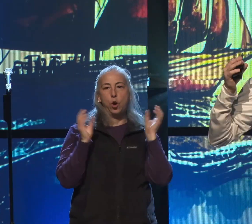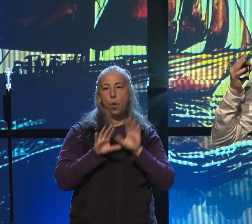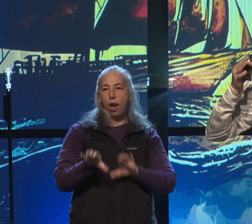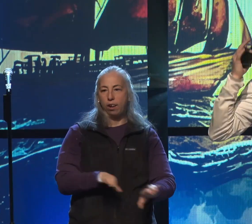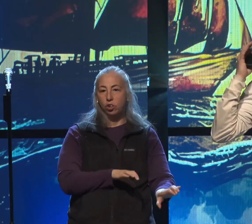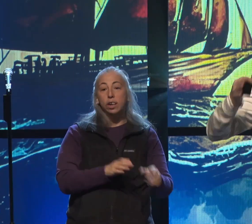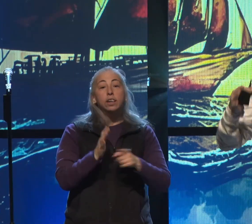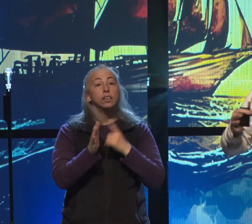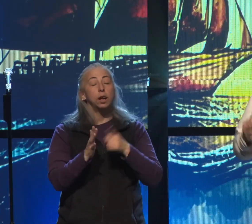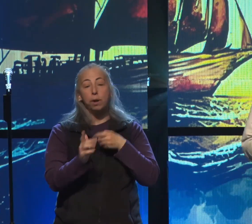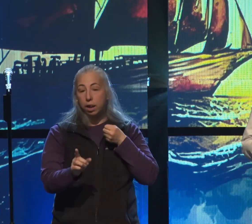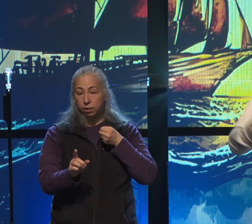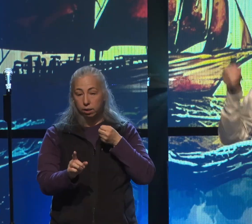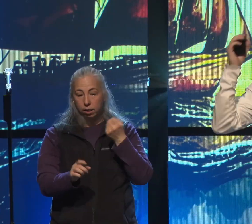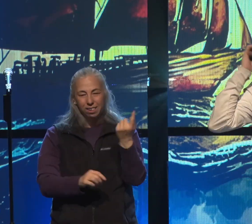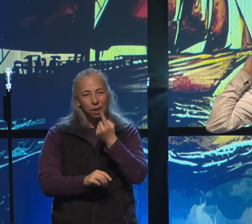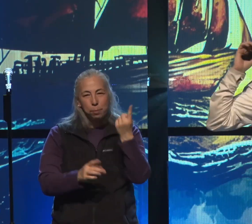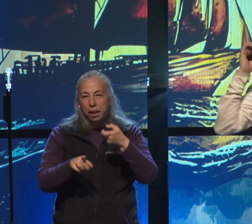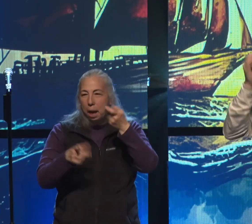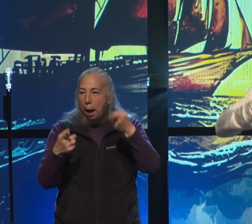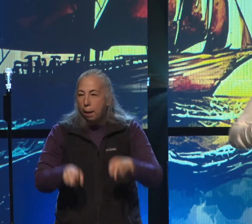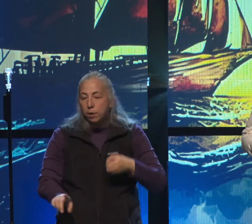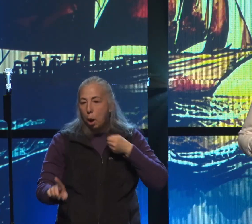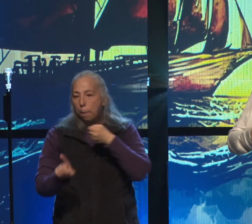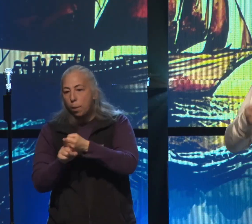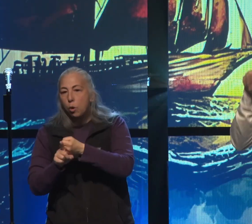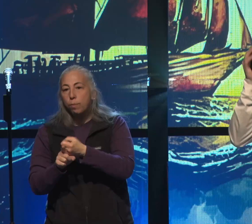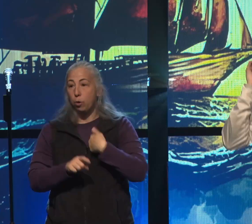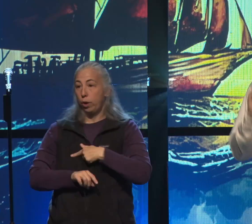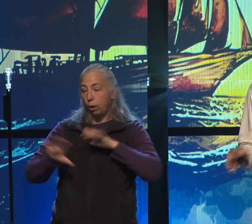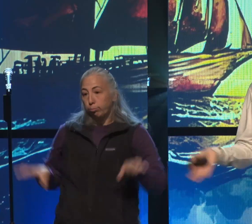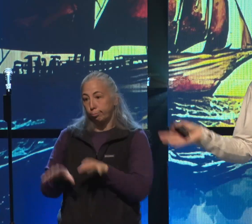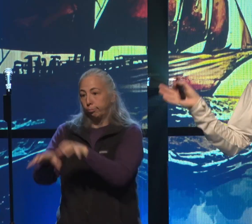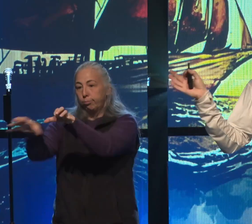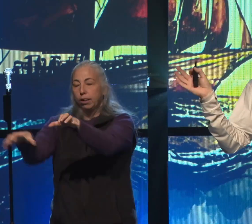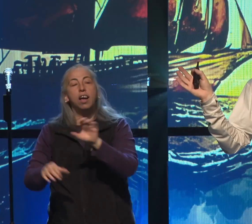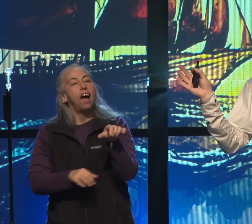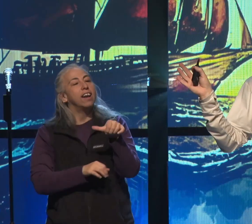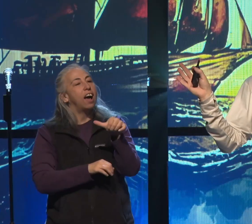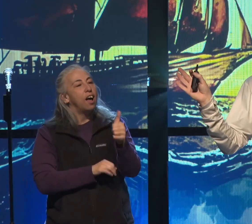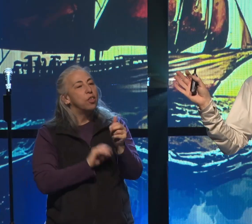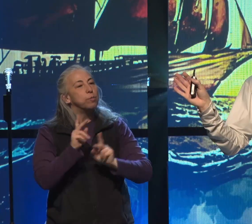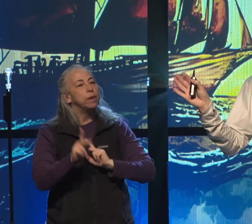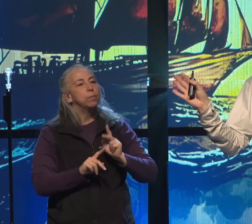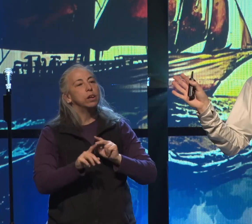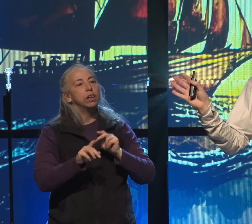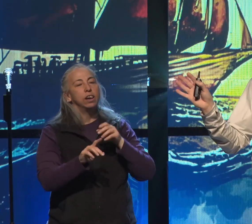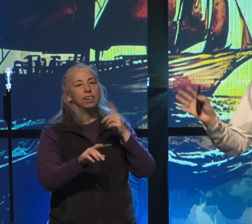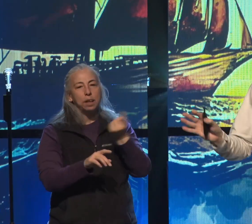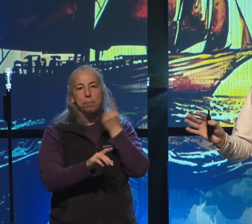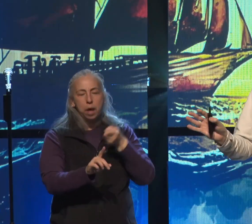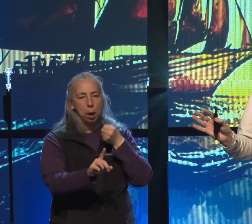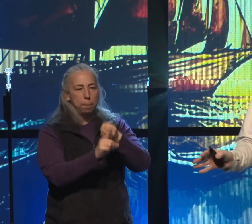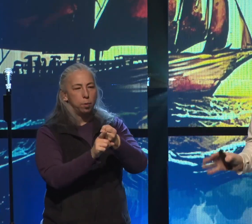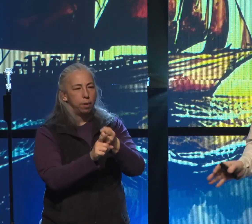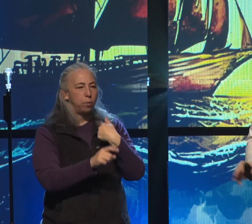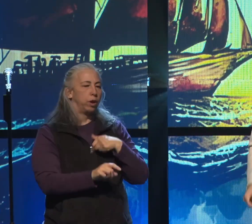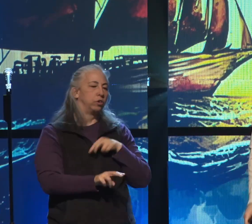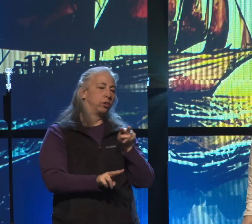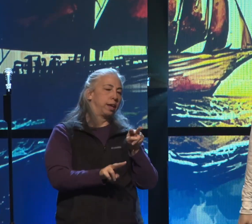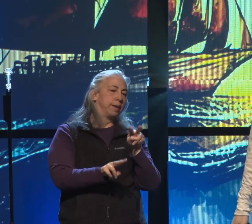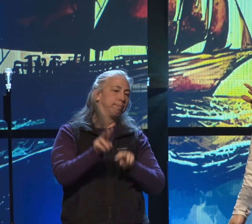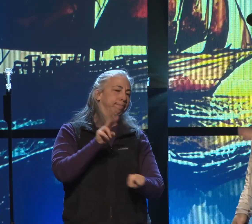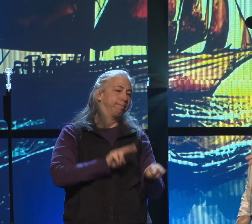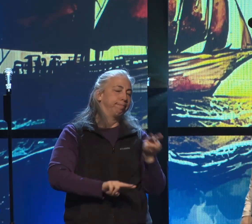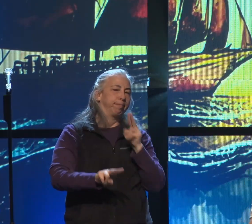just go and we just start doing stuff. And then when something happens, we just like, let's just see how this plays out, right? Okay,